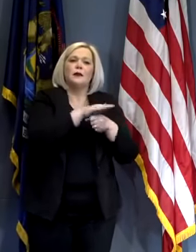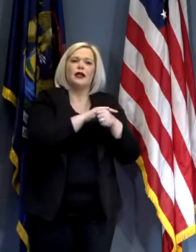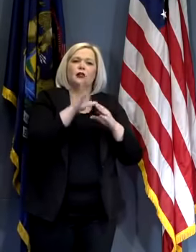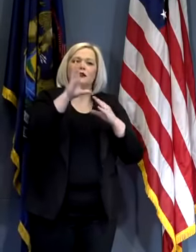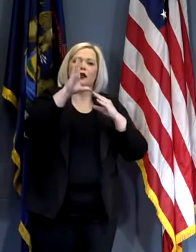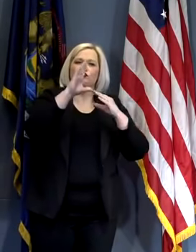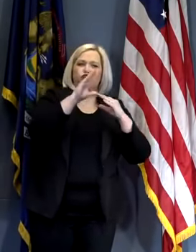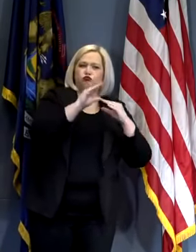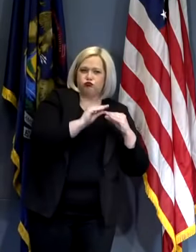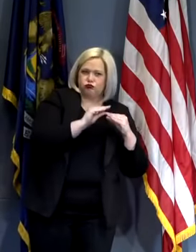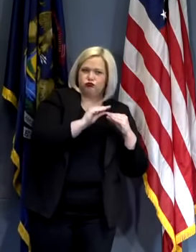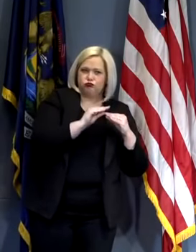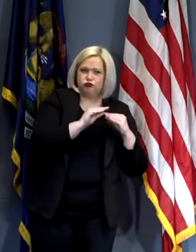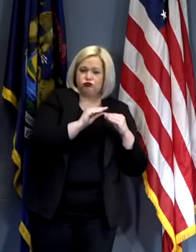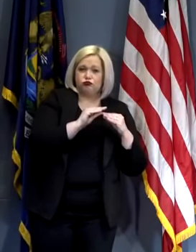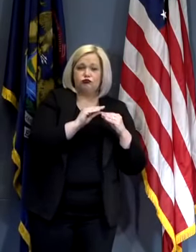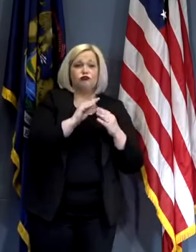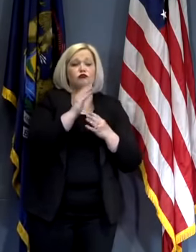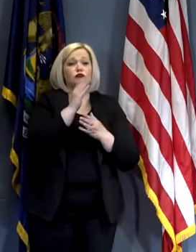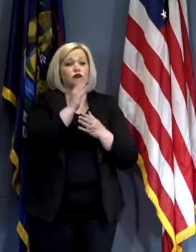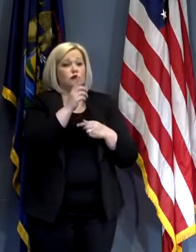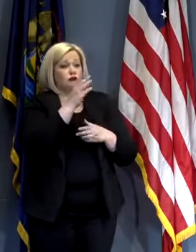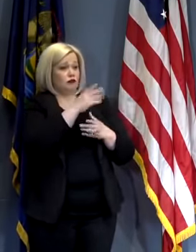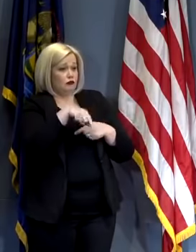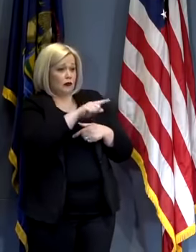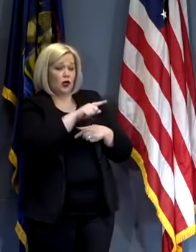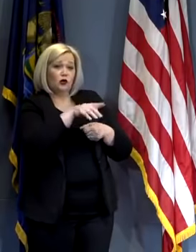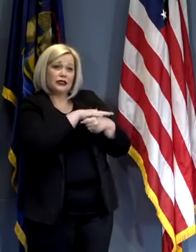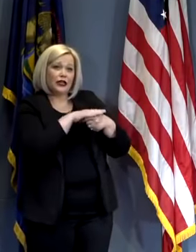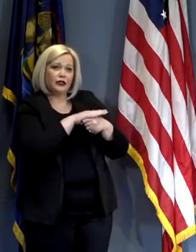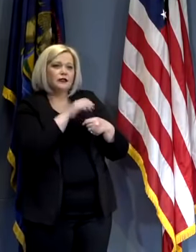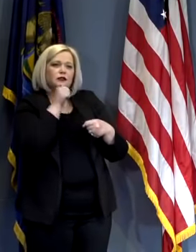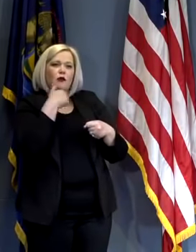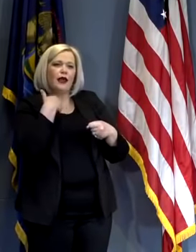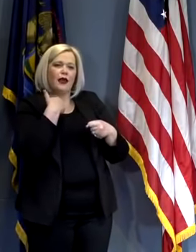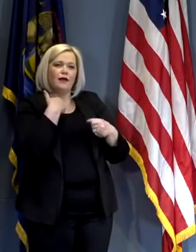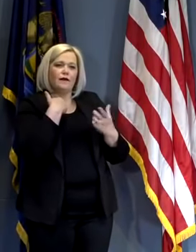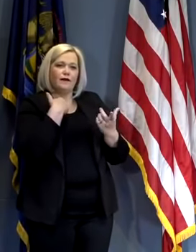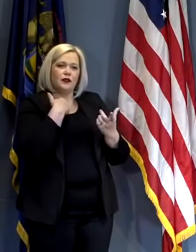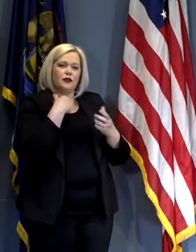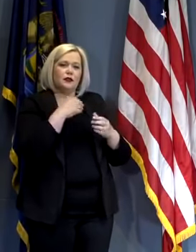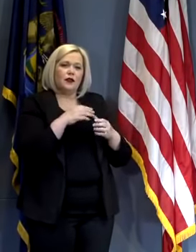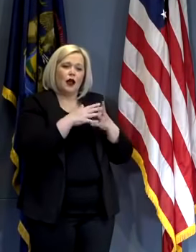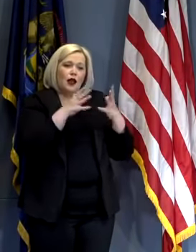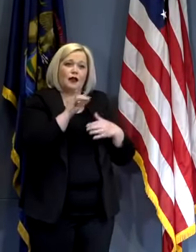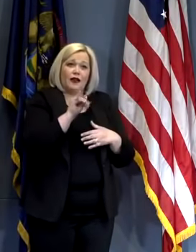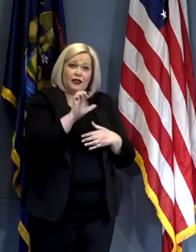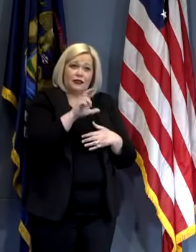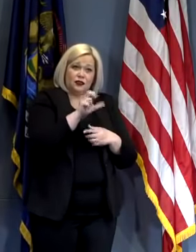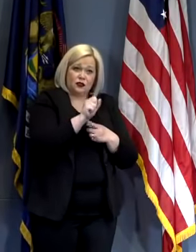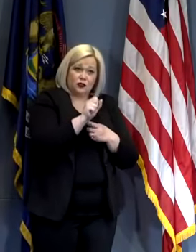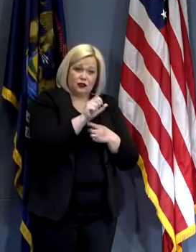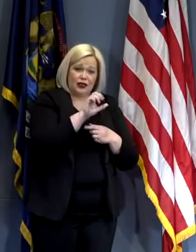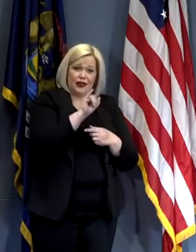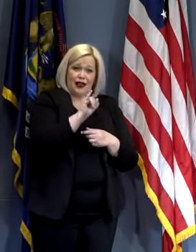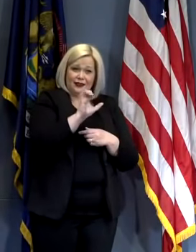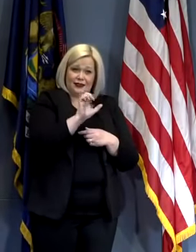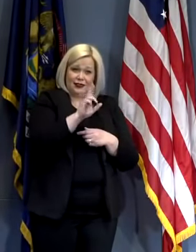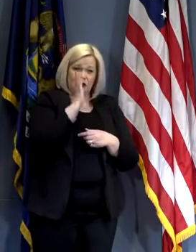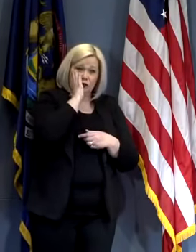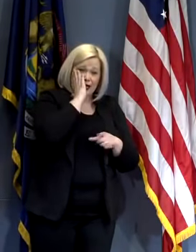South. Some regions with lower utilization have fewer beds to fill, which can result in data fluctuations. We